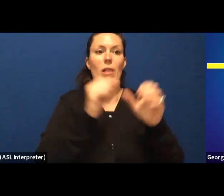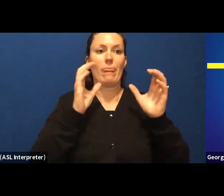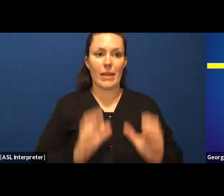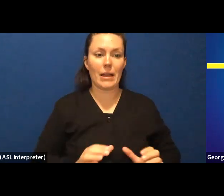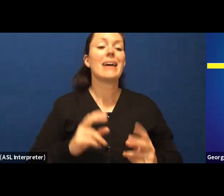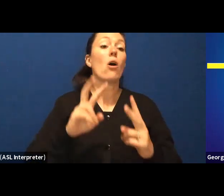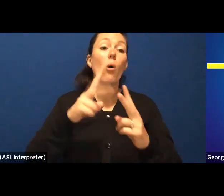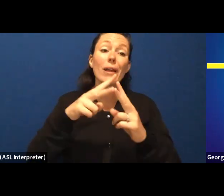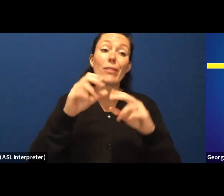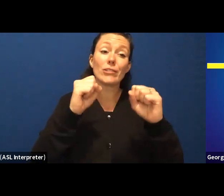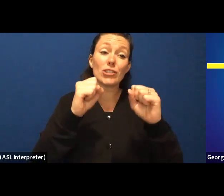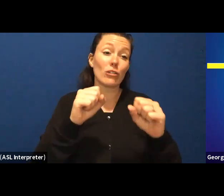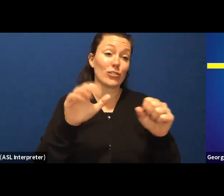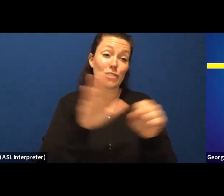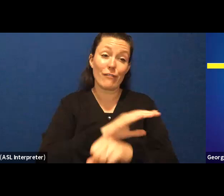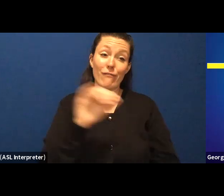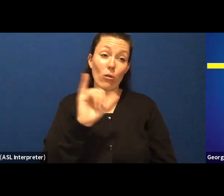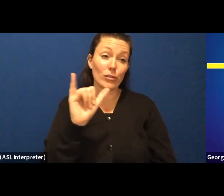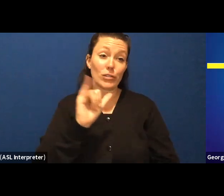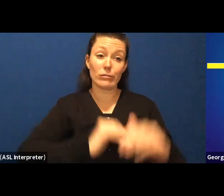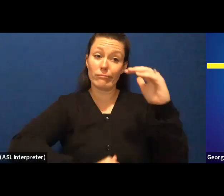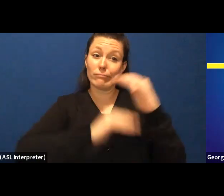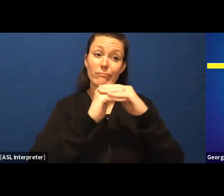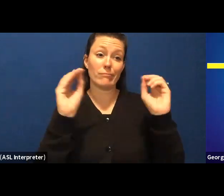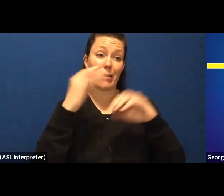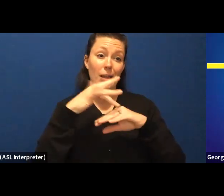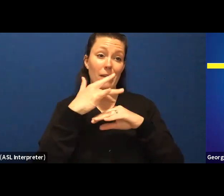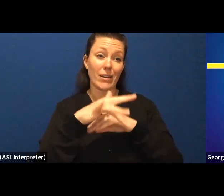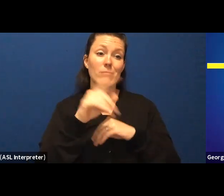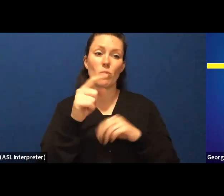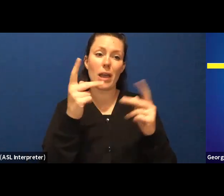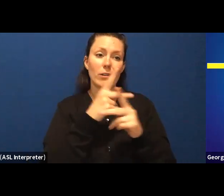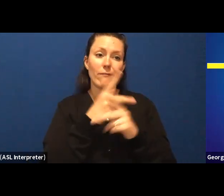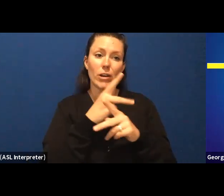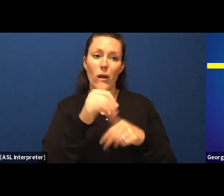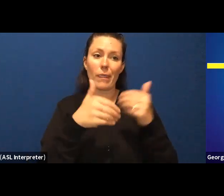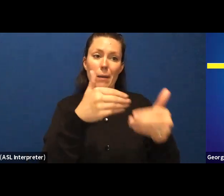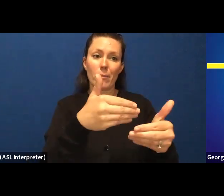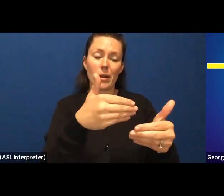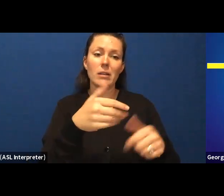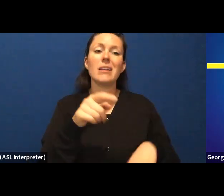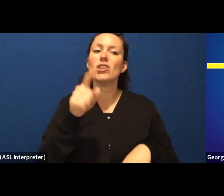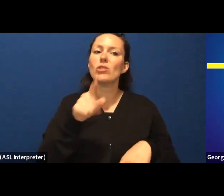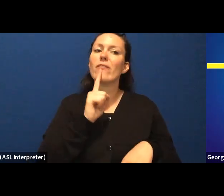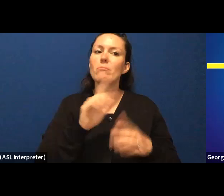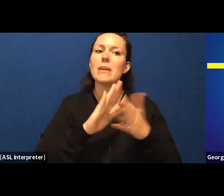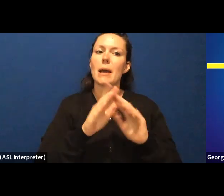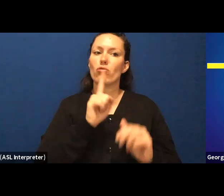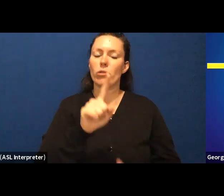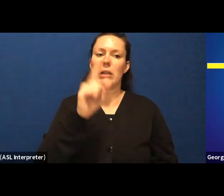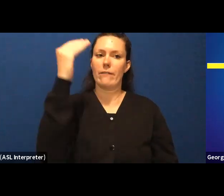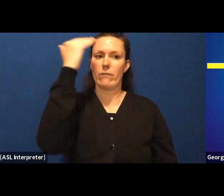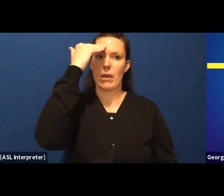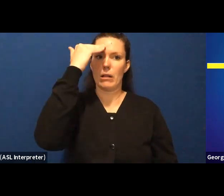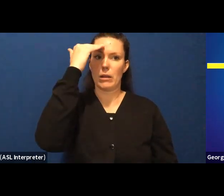always at capacity. So we need to know what's that for process. So I will say just become familiar with eligibility, but also become familiar with